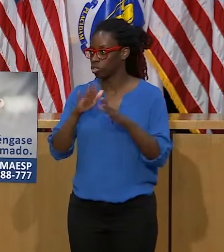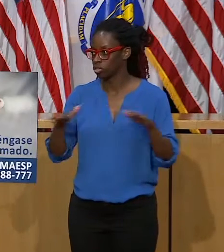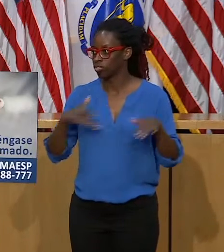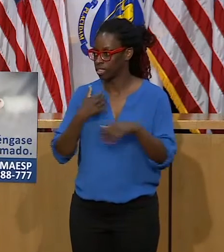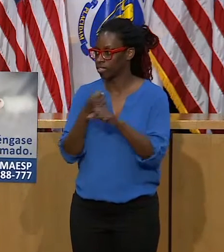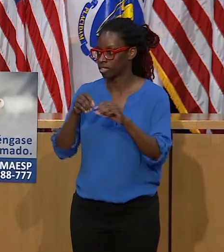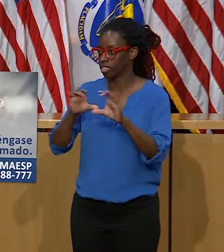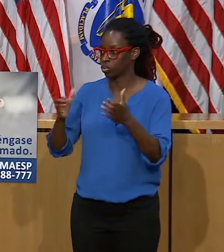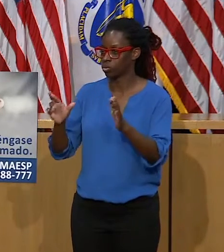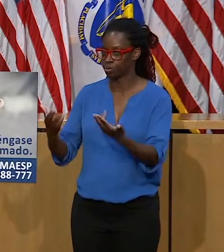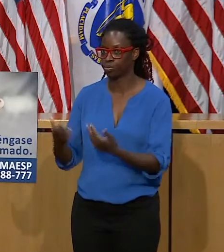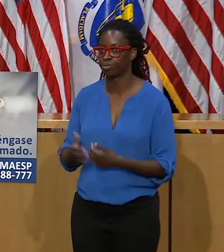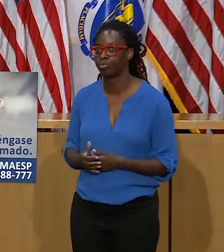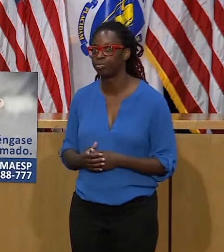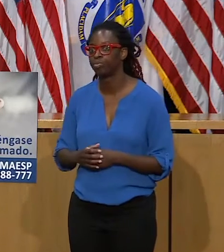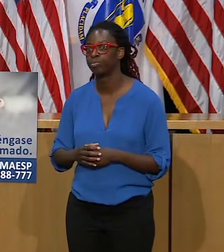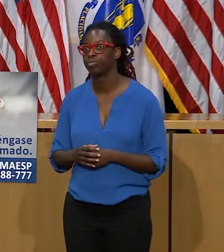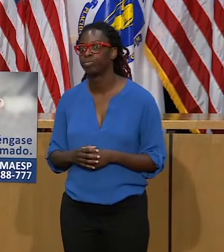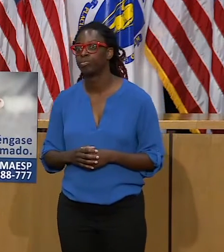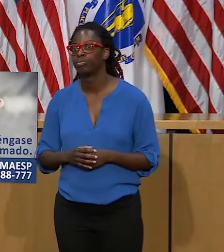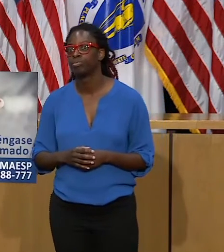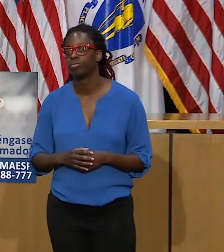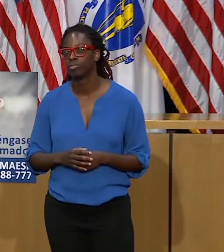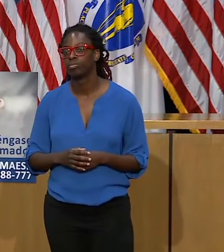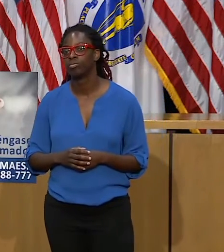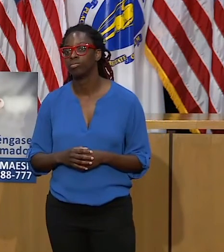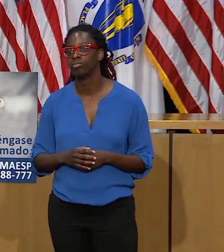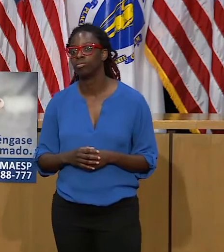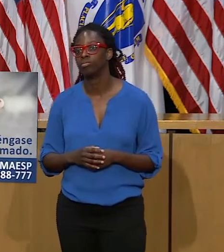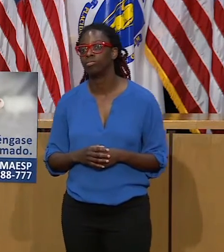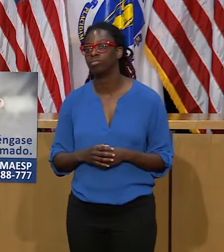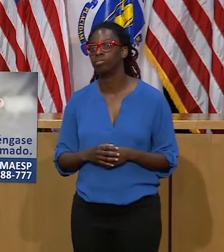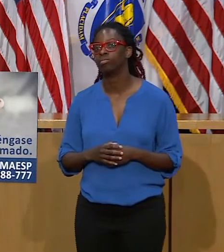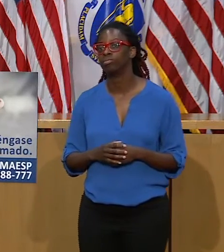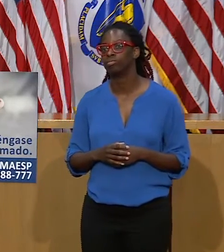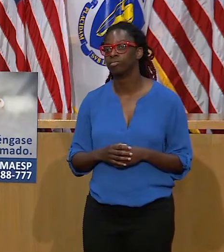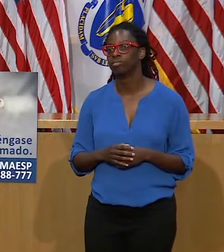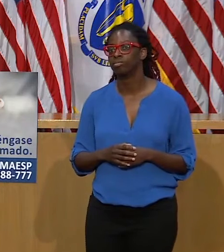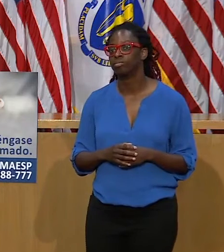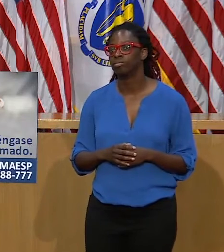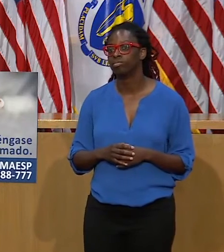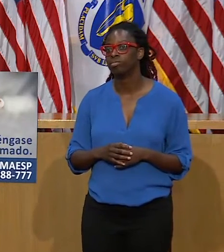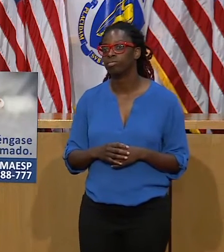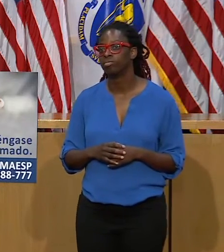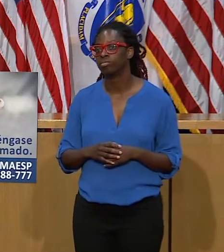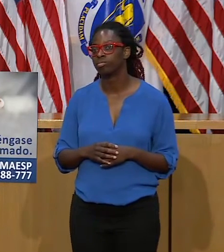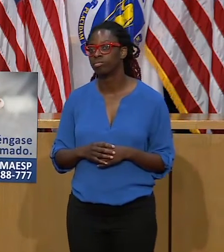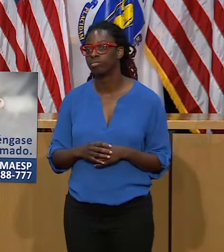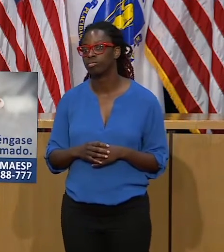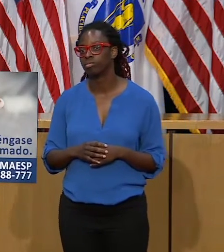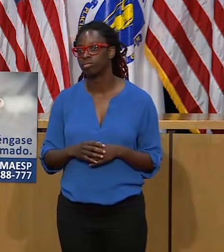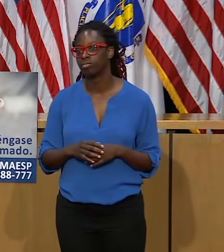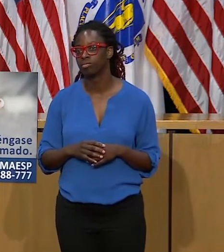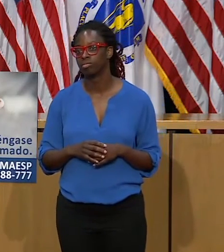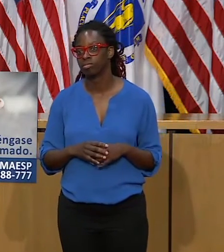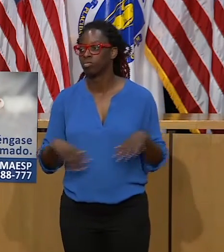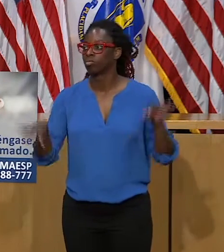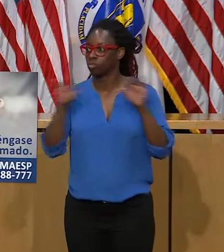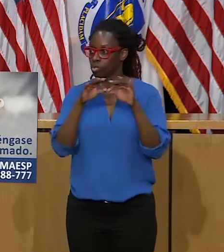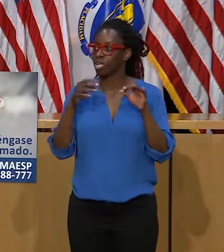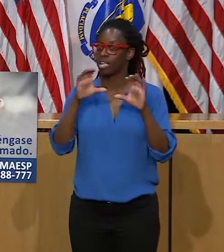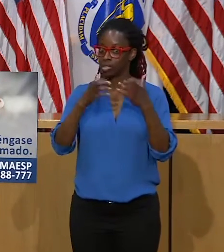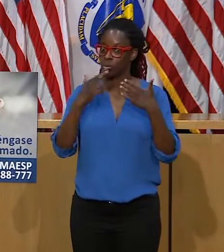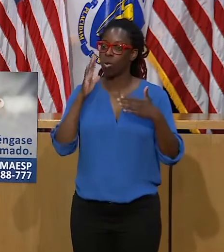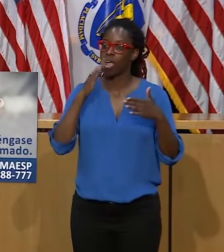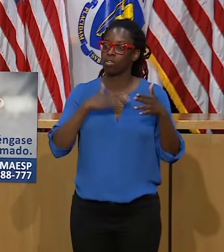was very pleased to see, is there are going to be routine breaks throughout the day. And the details of those are going to be forthcoming